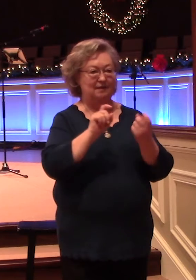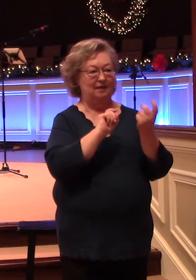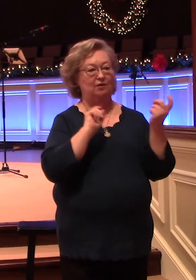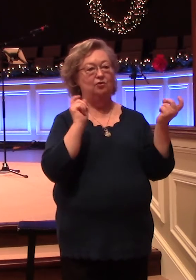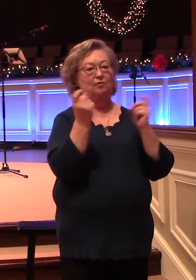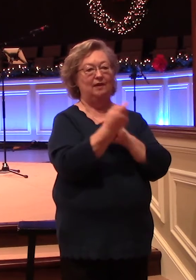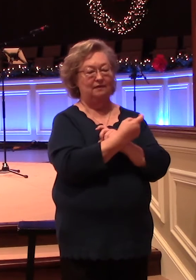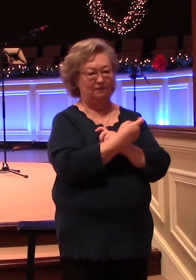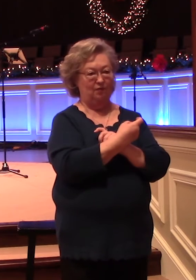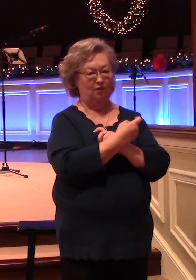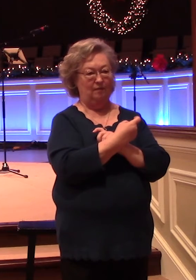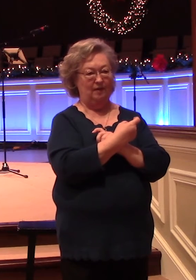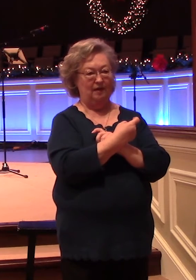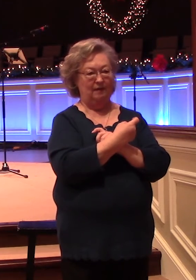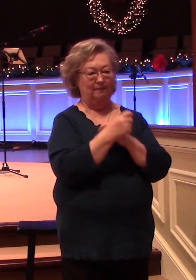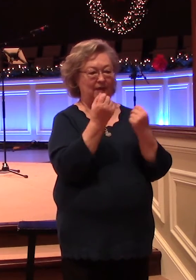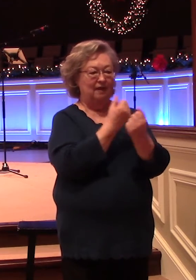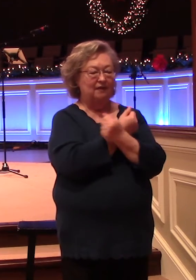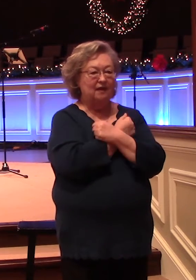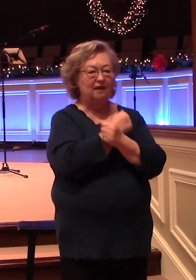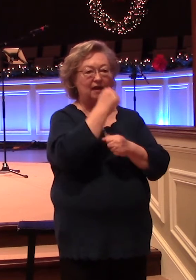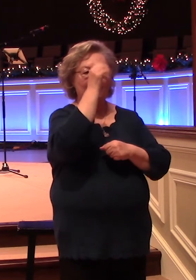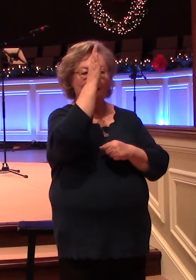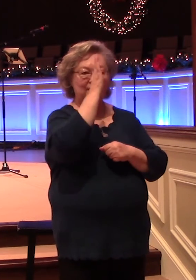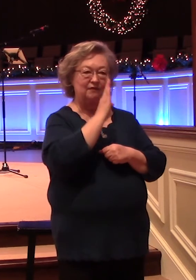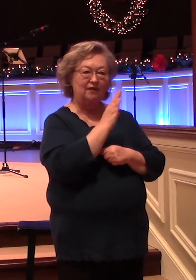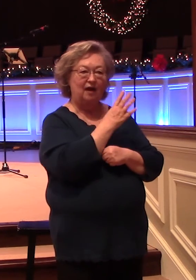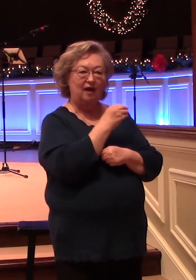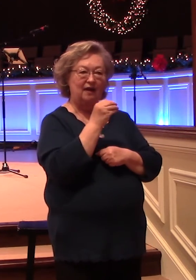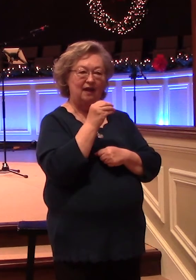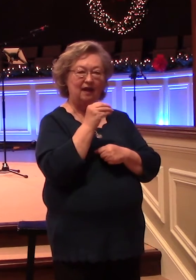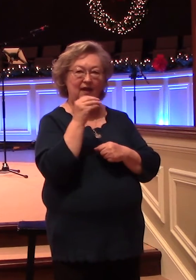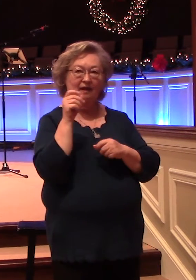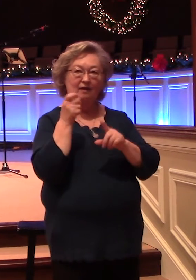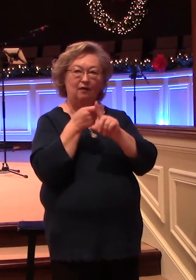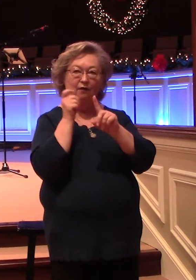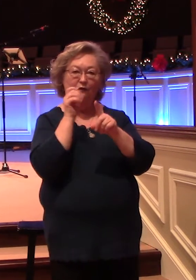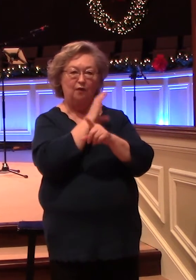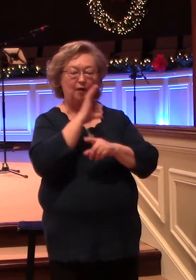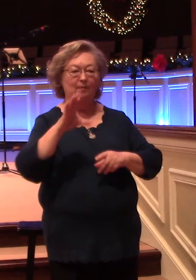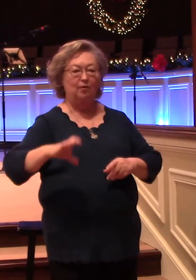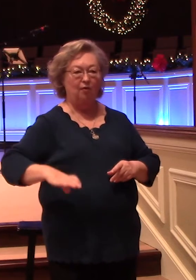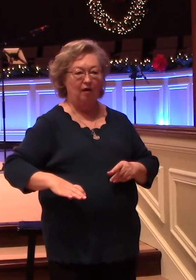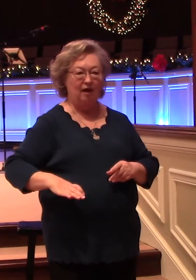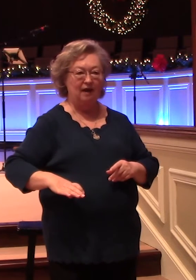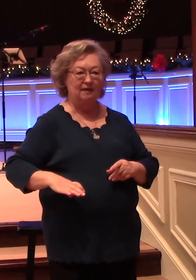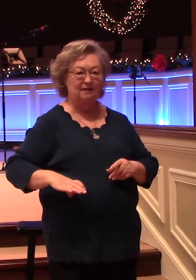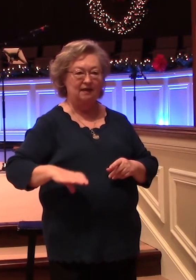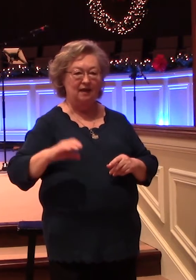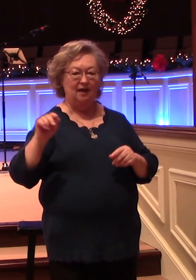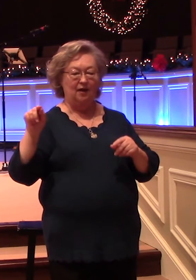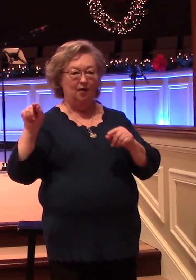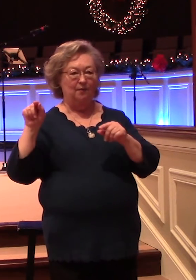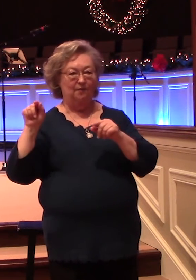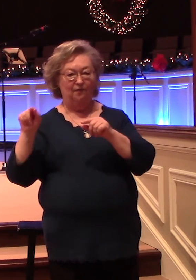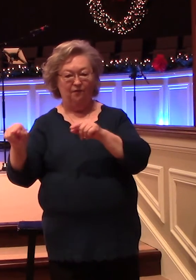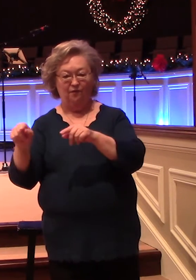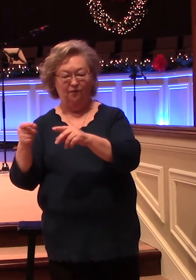of God in Christ for one another reaches all the way to Brazil and even further than